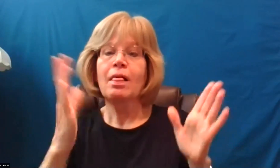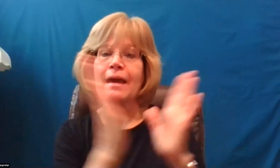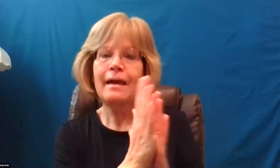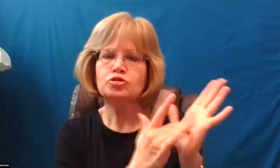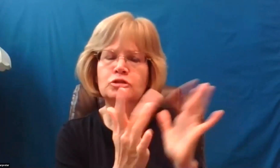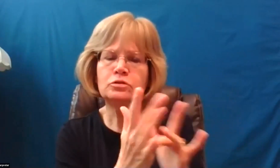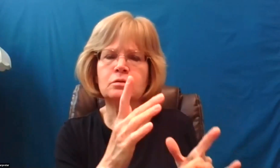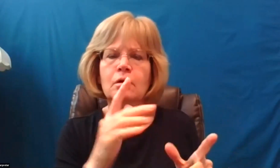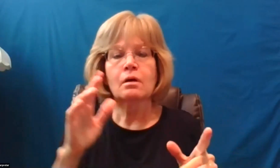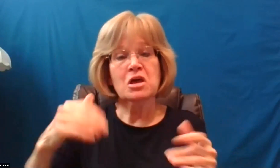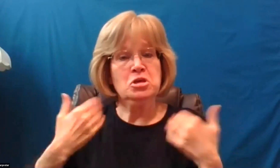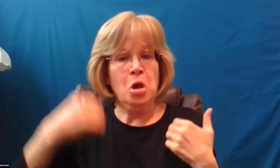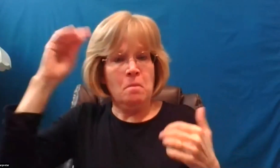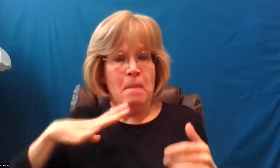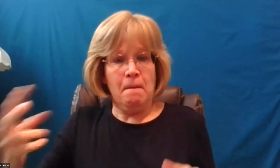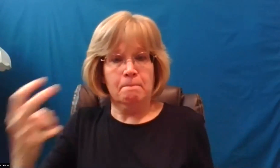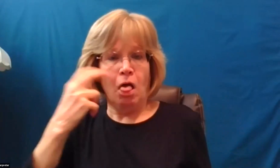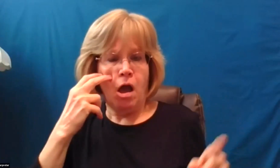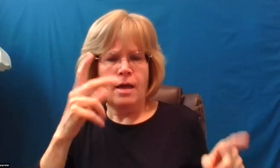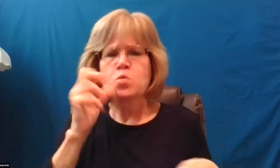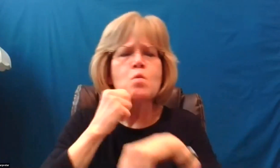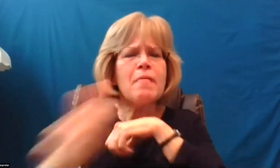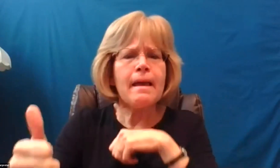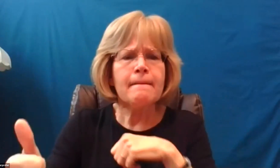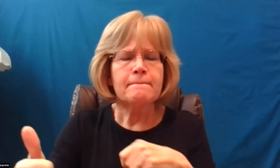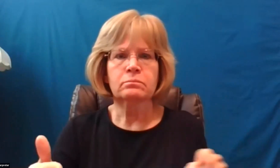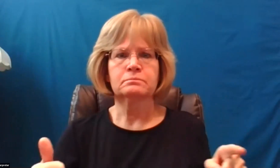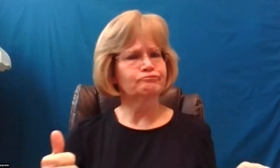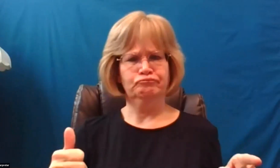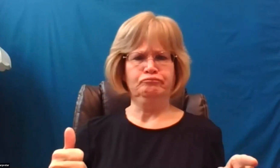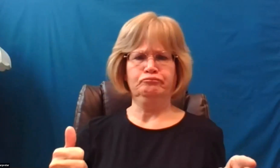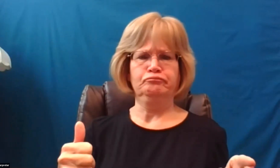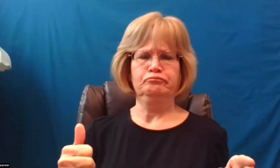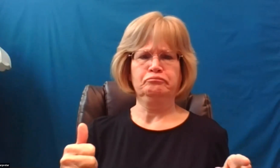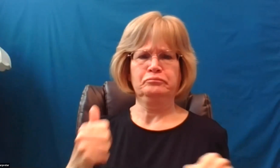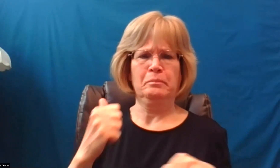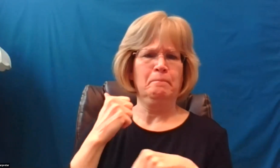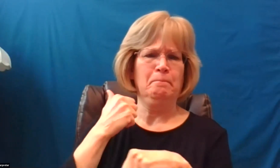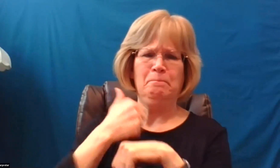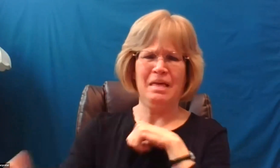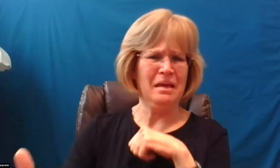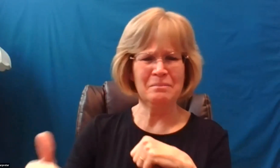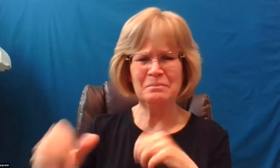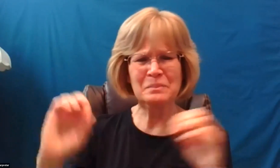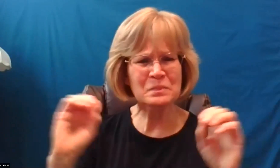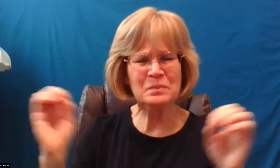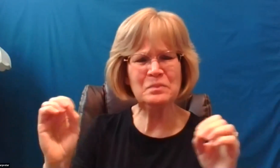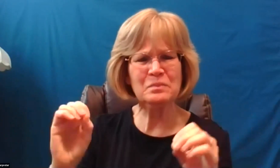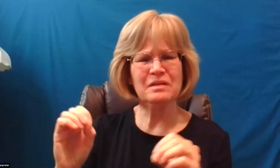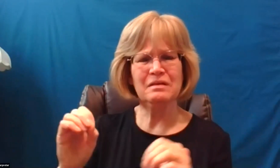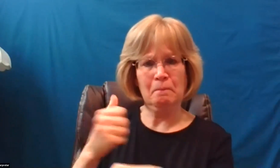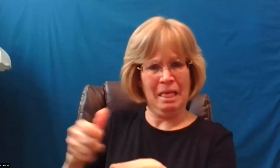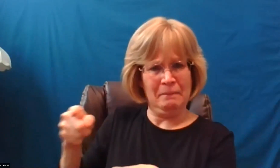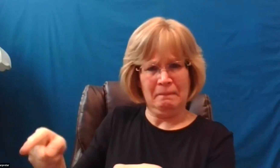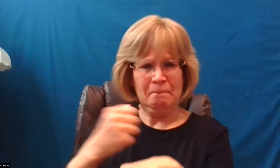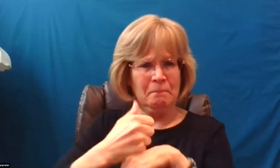blindness, he doesn't give in to their desire to name a culprit. Why, he didn't sin, neither did his